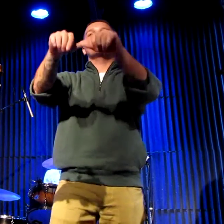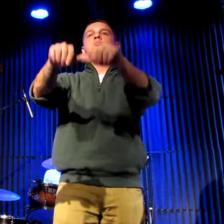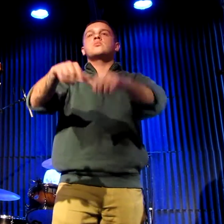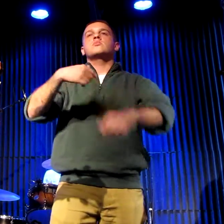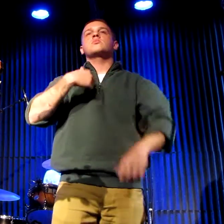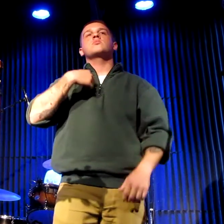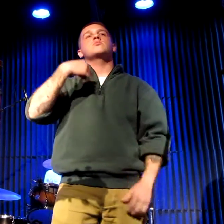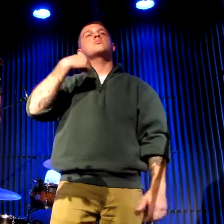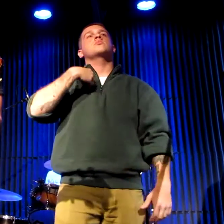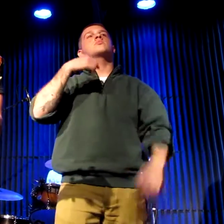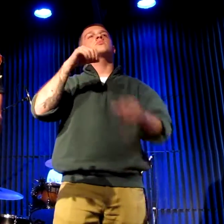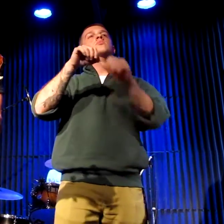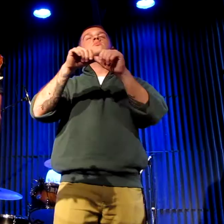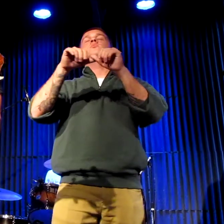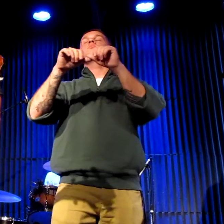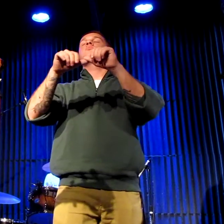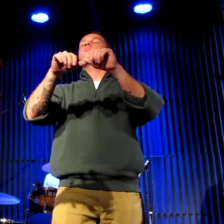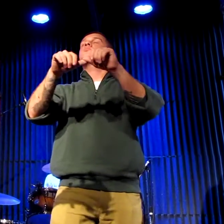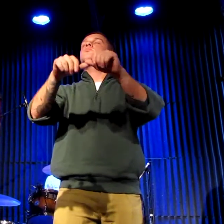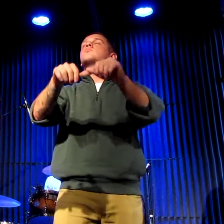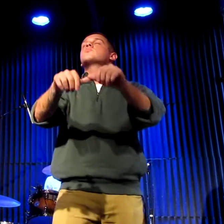ever keeping on, yeah.